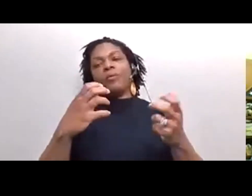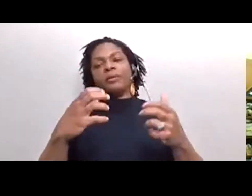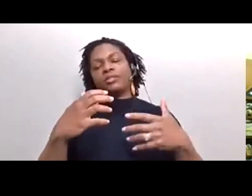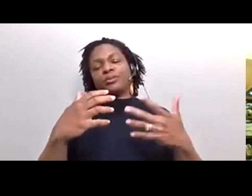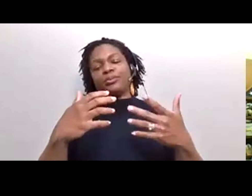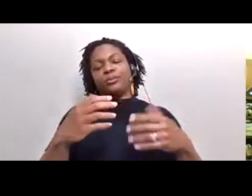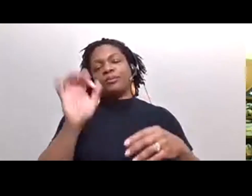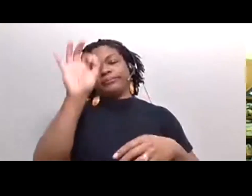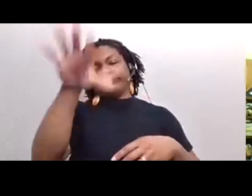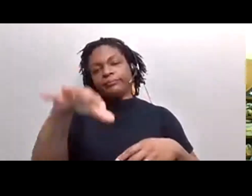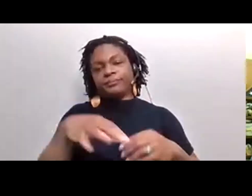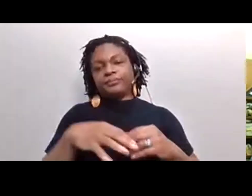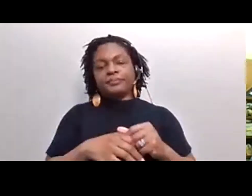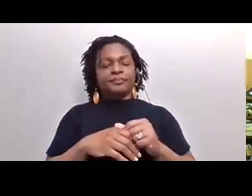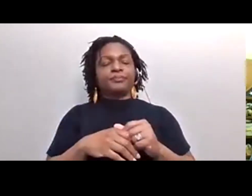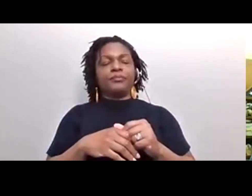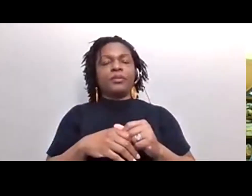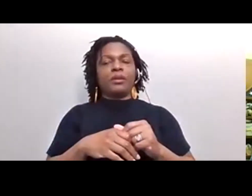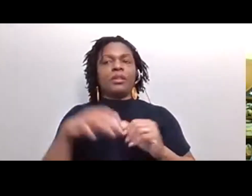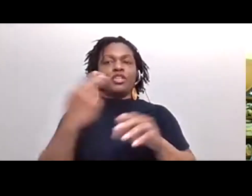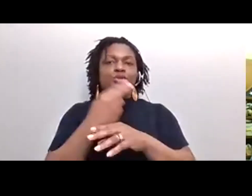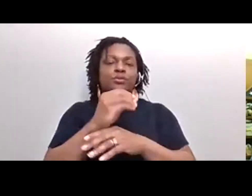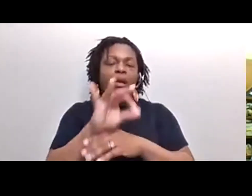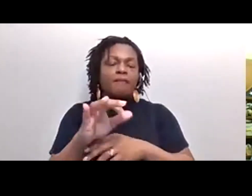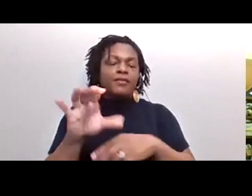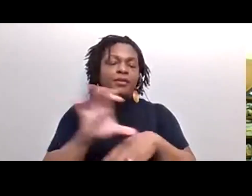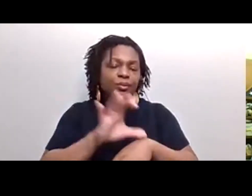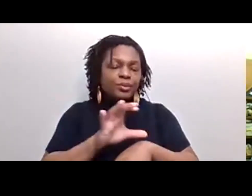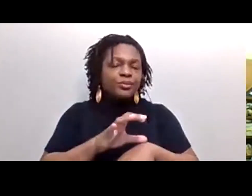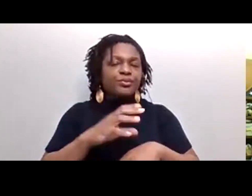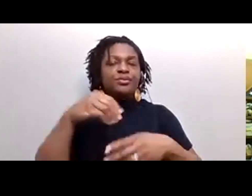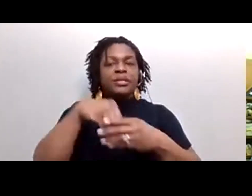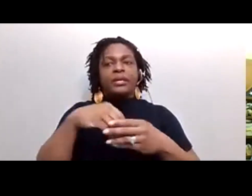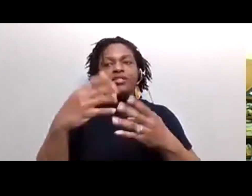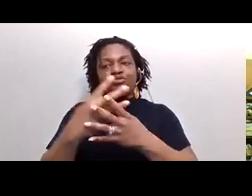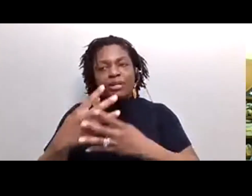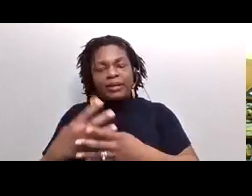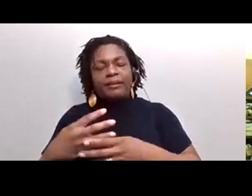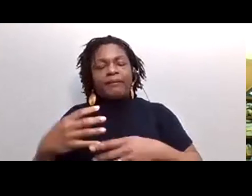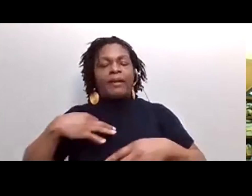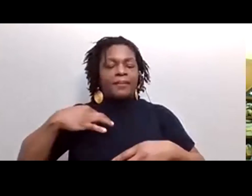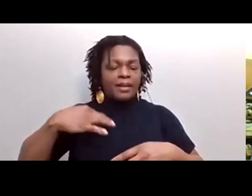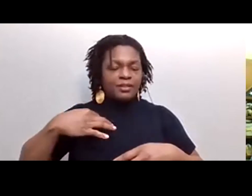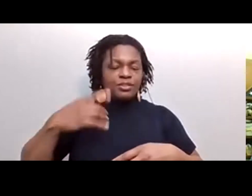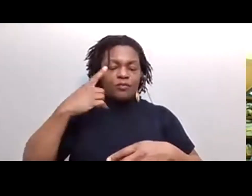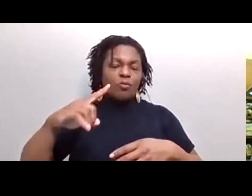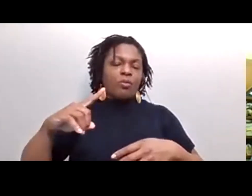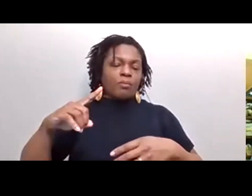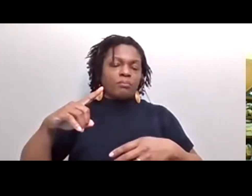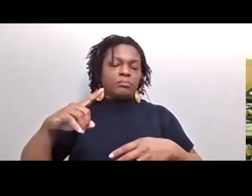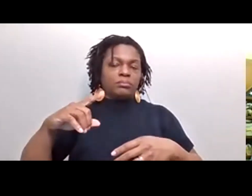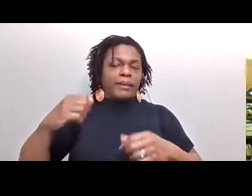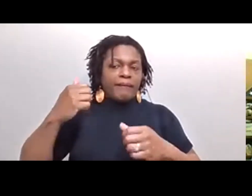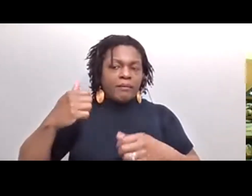of artificial intelligence in screening applications and applicants for jobs. If you hear of any of